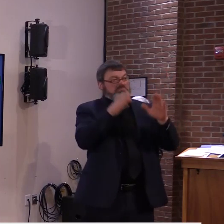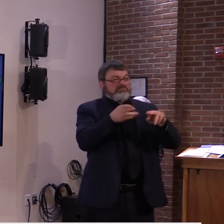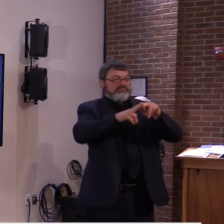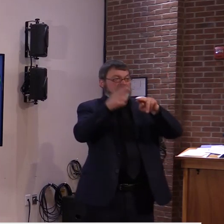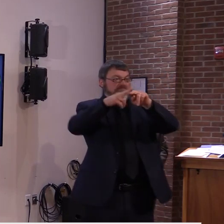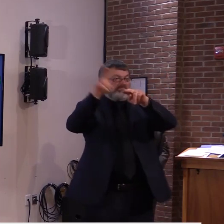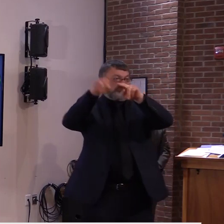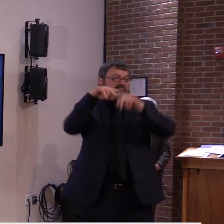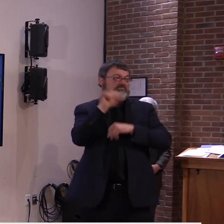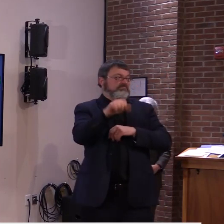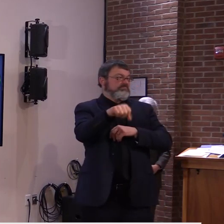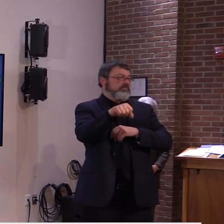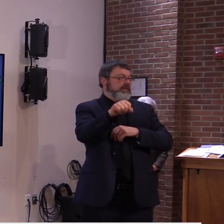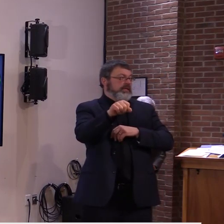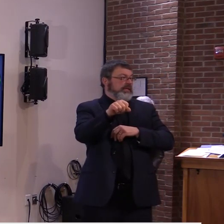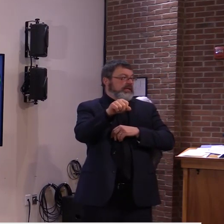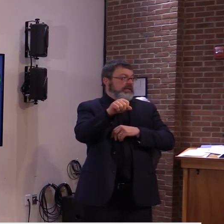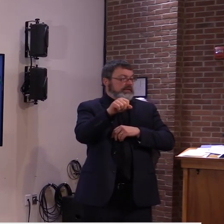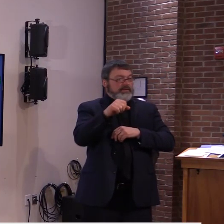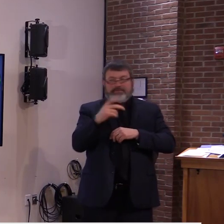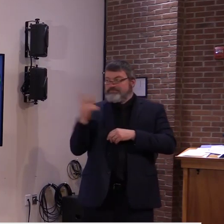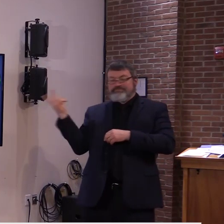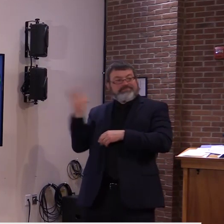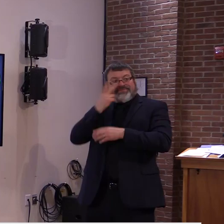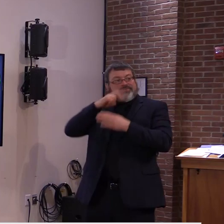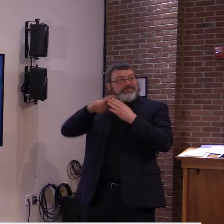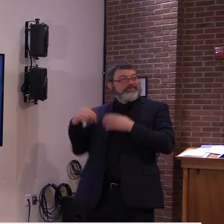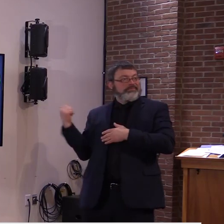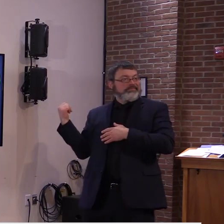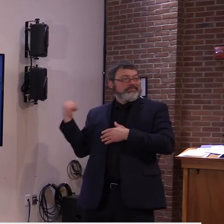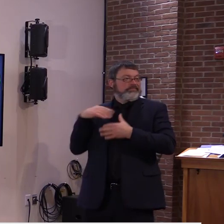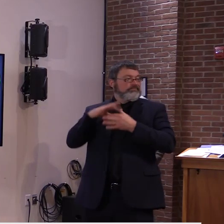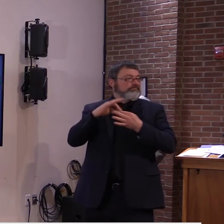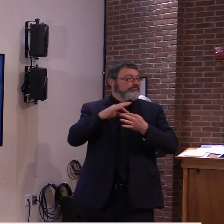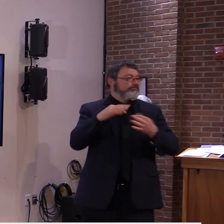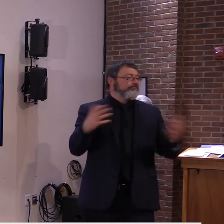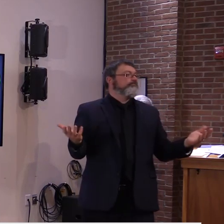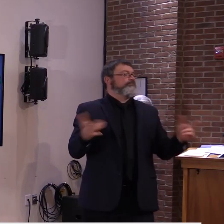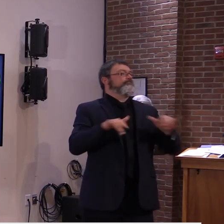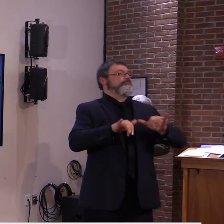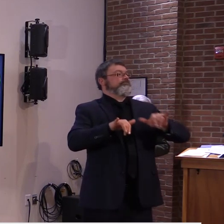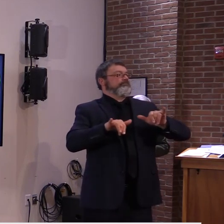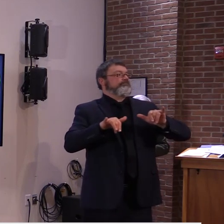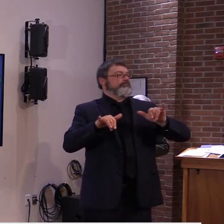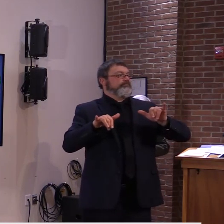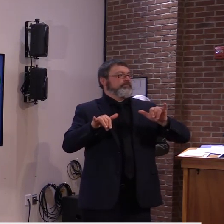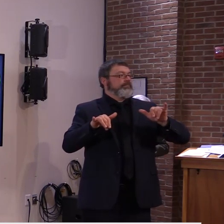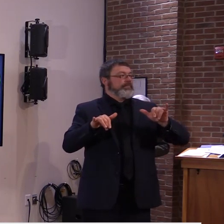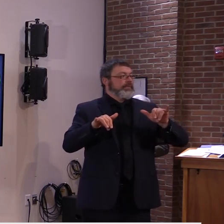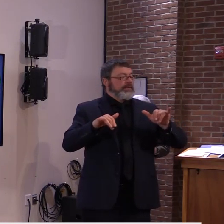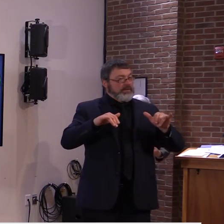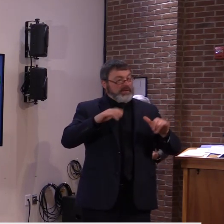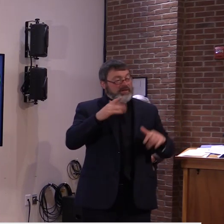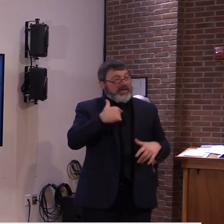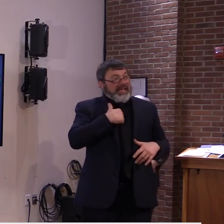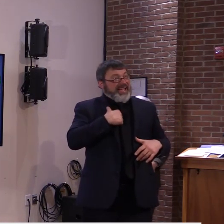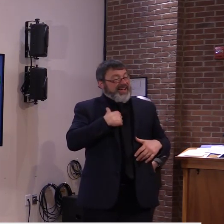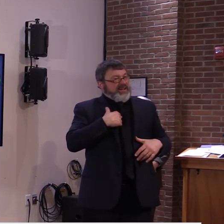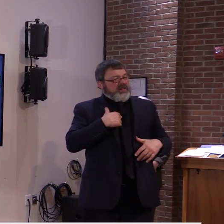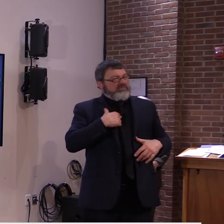cases we had yesterday. Many of us may be experiencing similar feelings right now, knowing the impact of